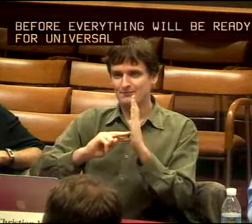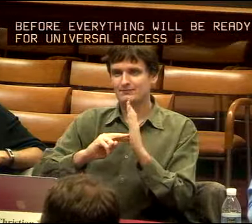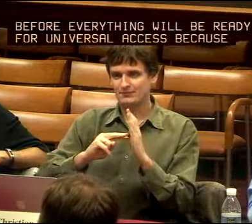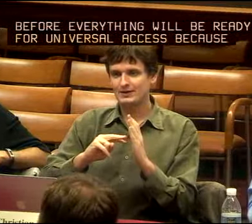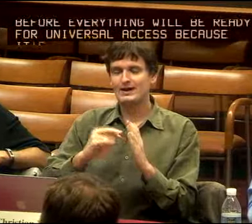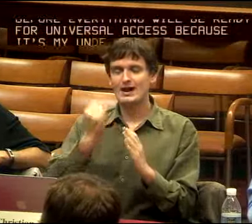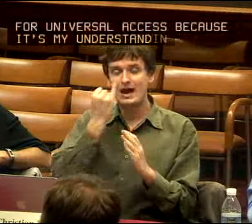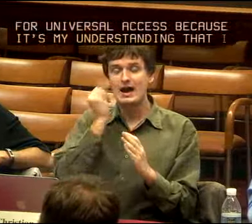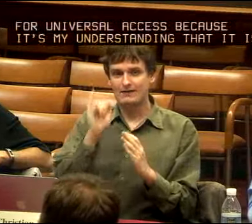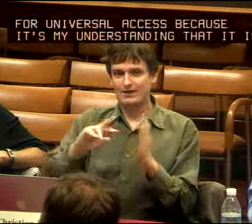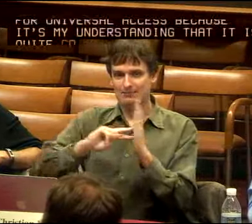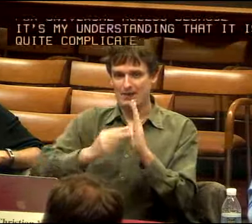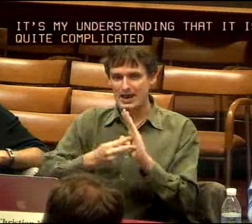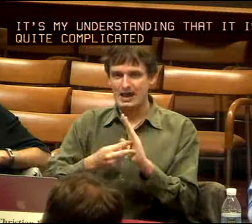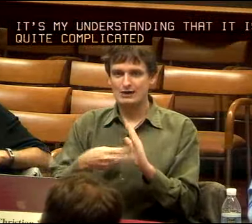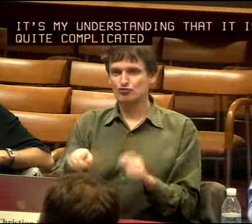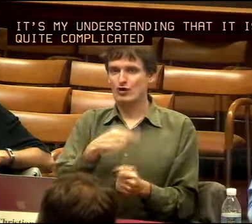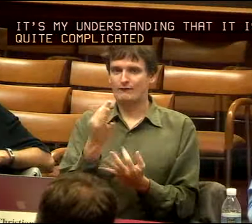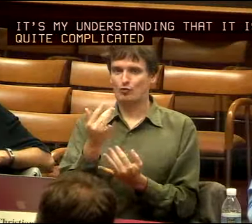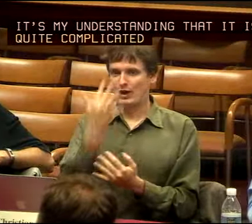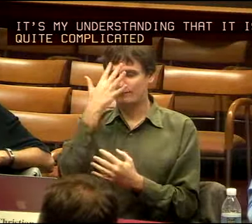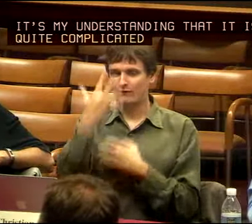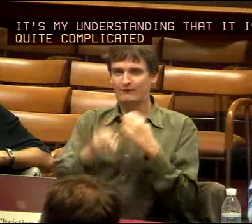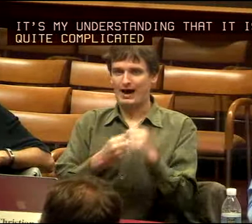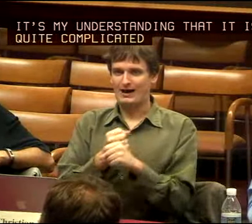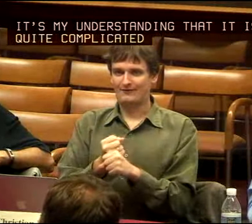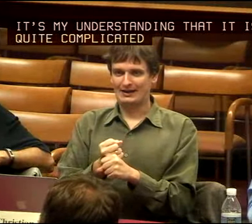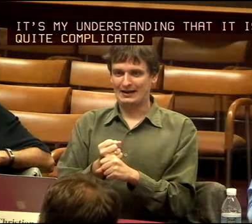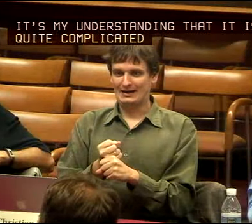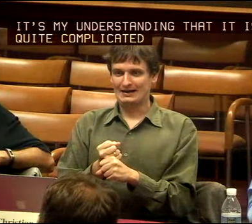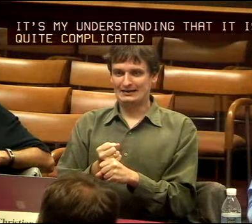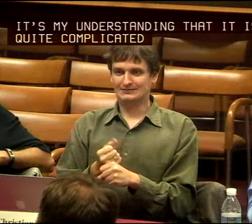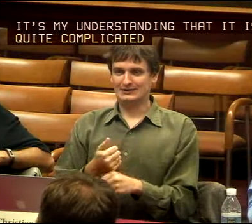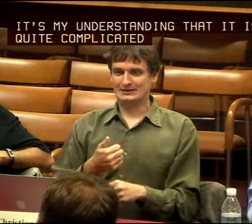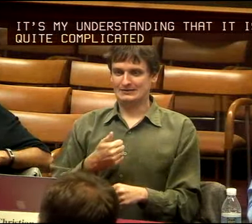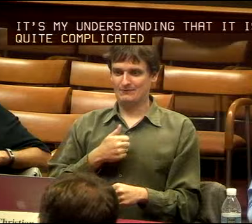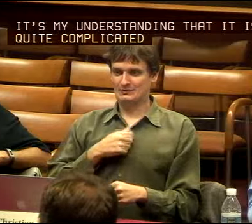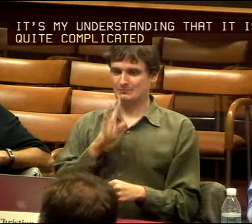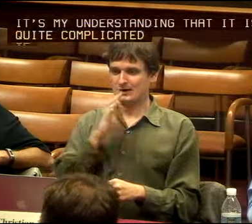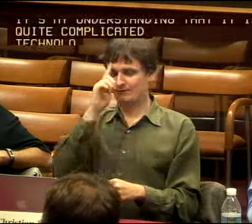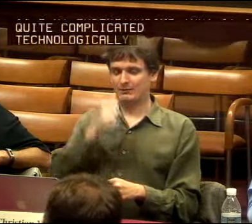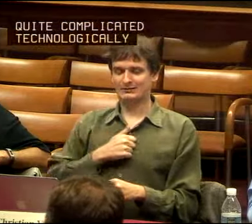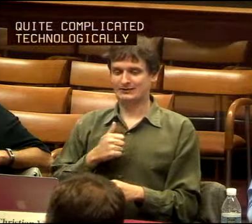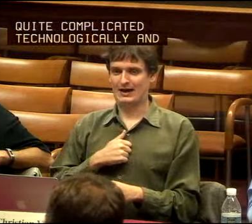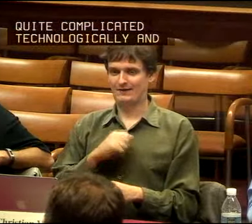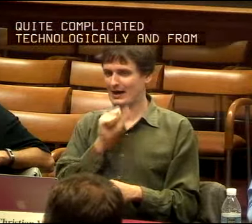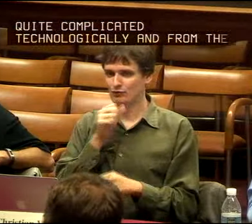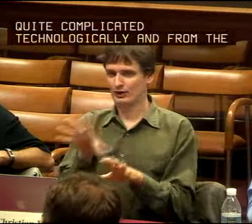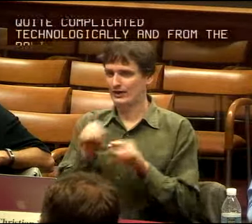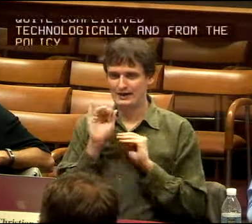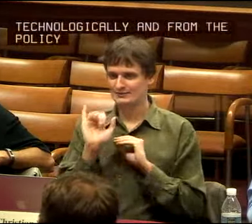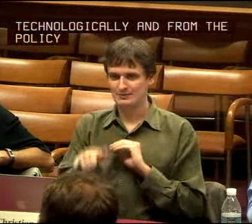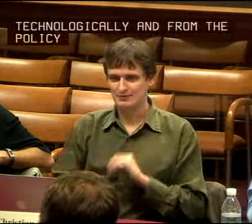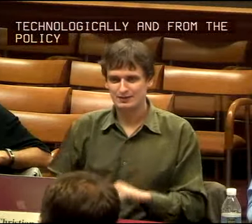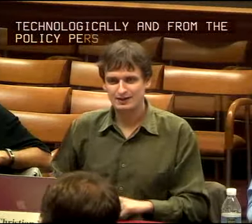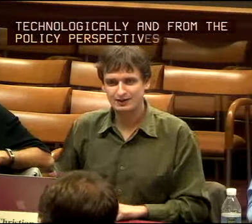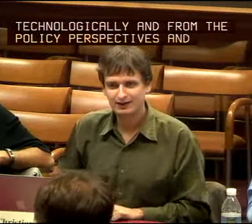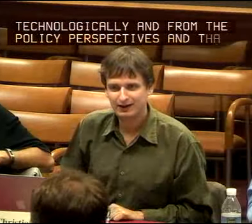technologically and from the policy perspective. So that means that we might end up waiting 5 years. And speaking as a